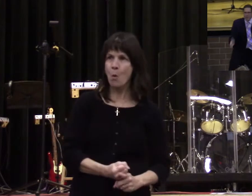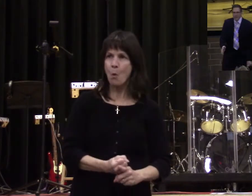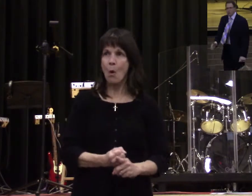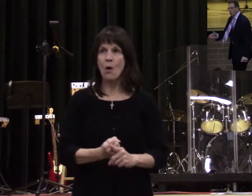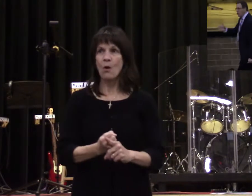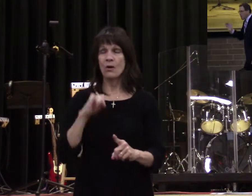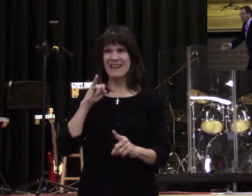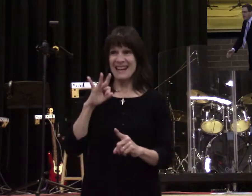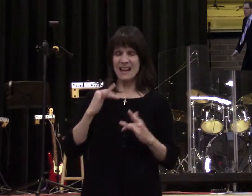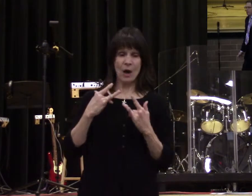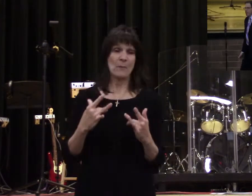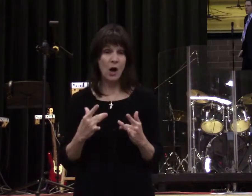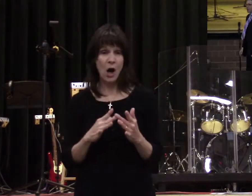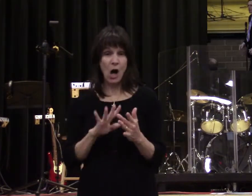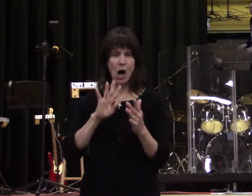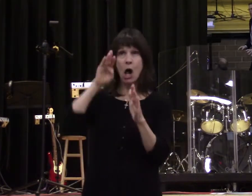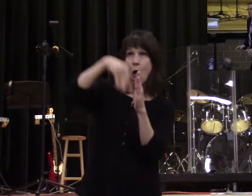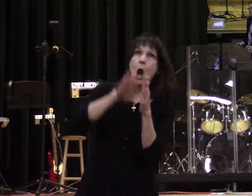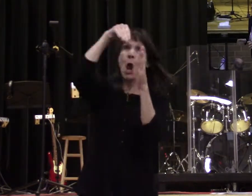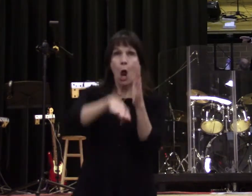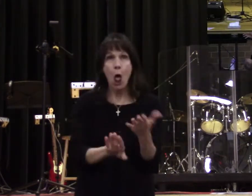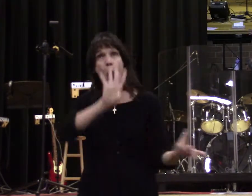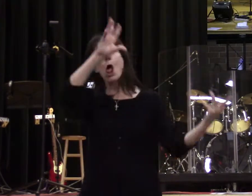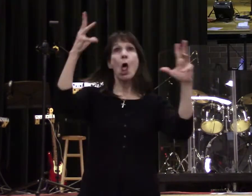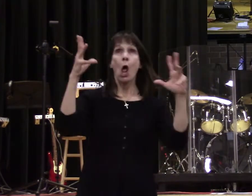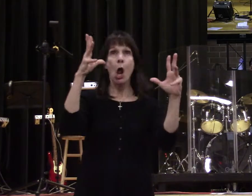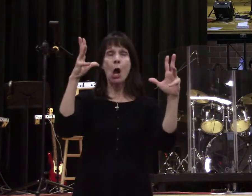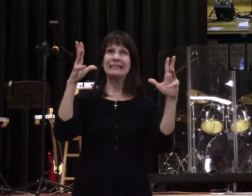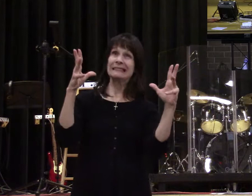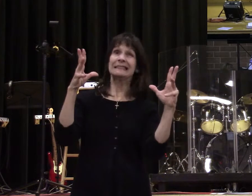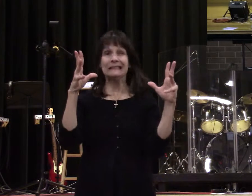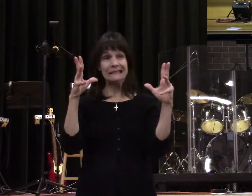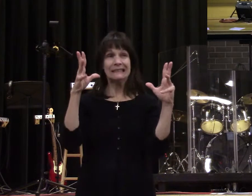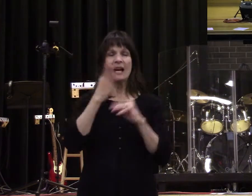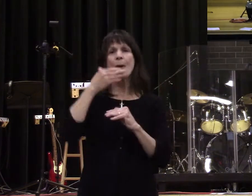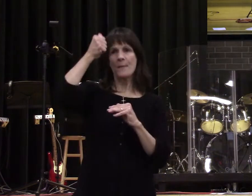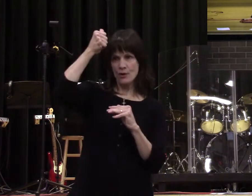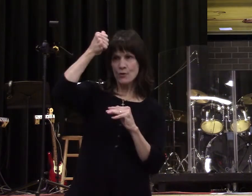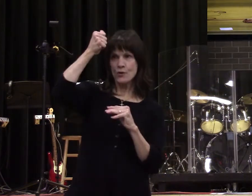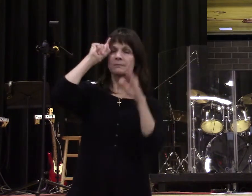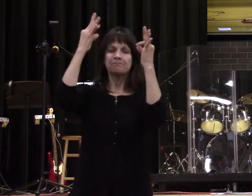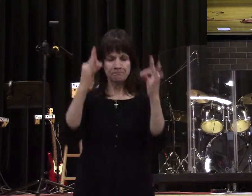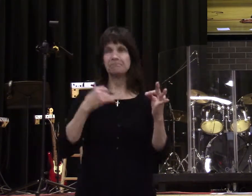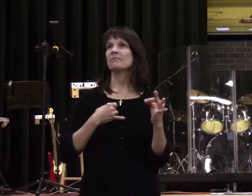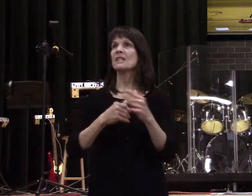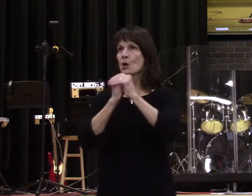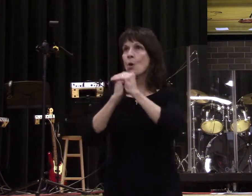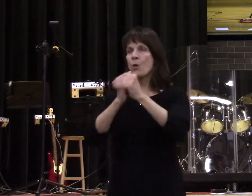and obedience to obey him. But it starts with that heart. I'm going to worship you. You